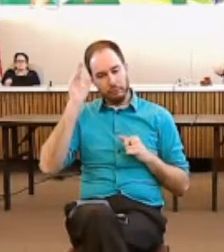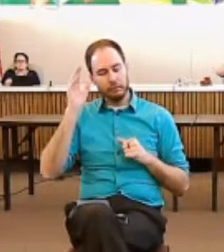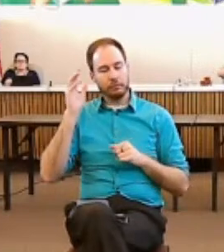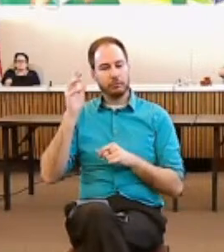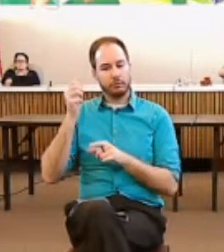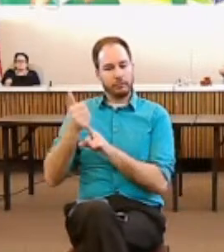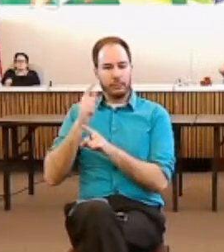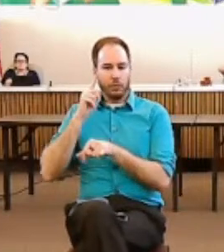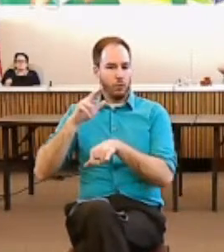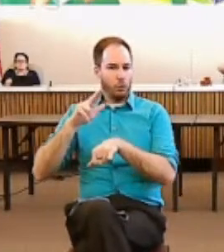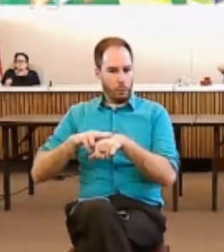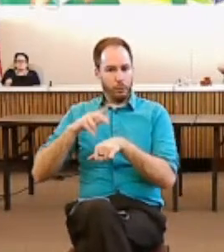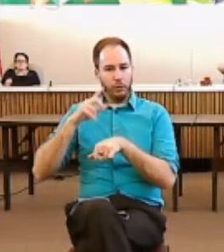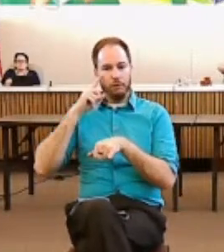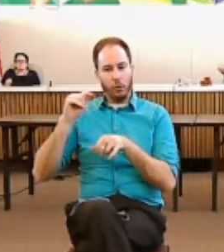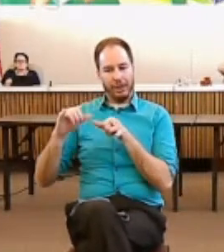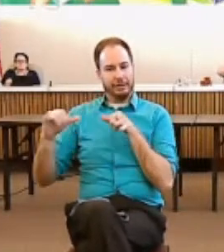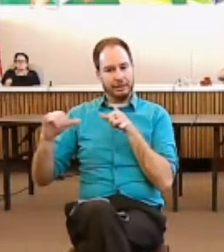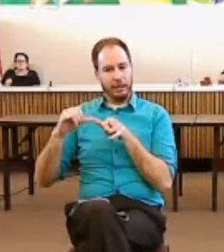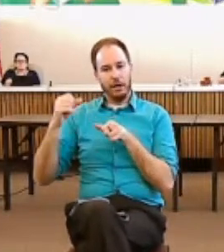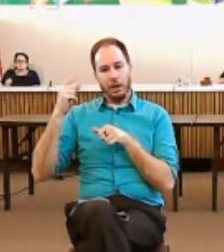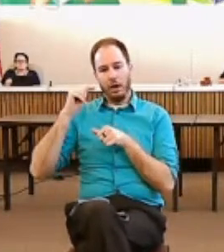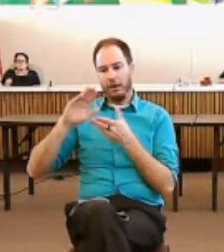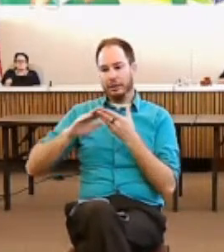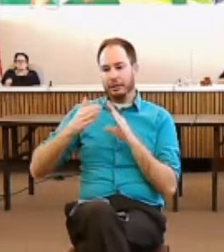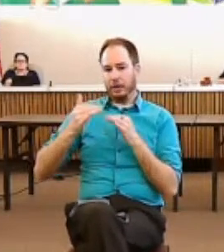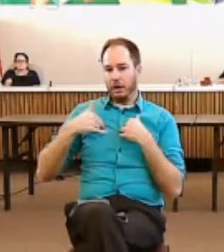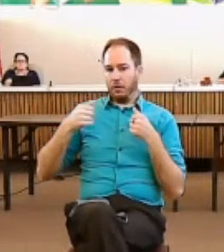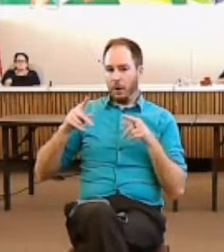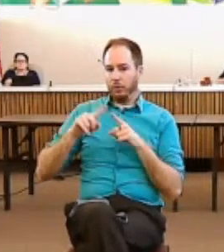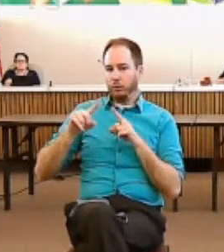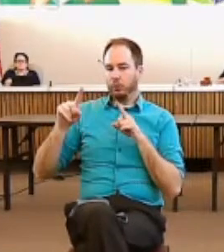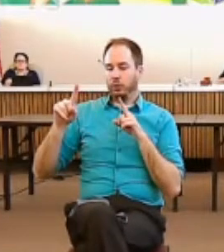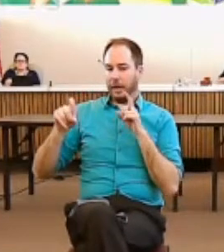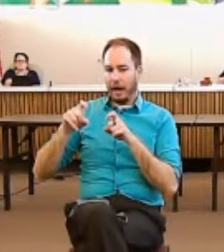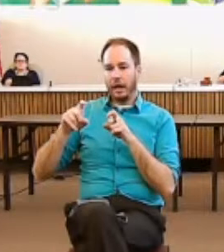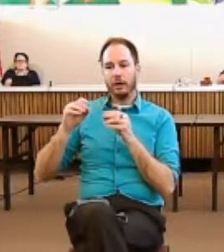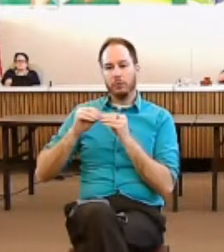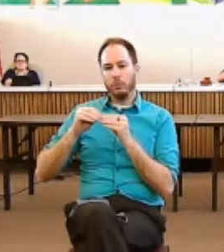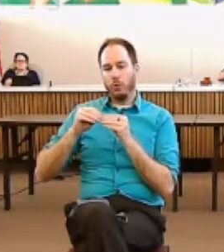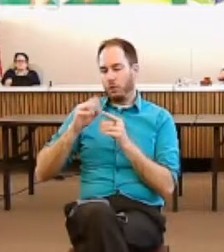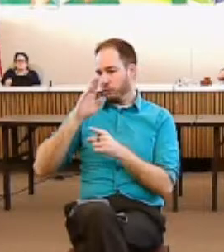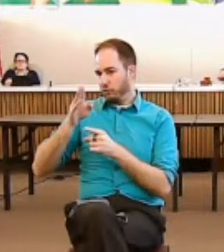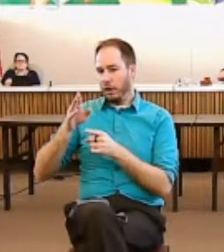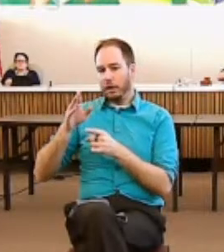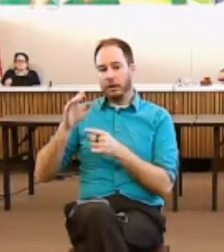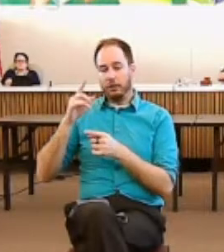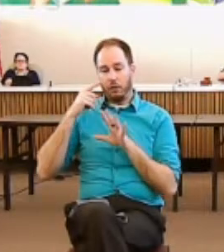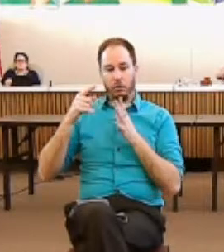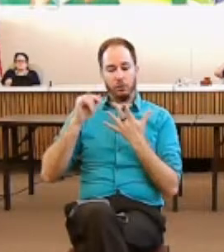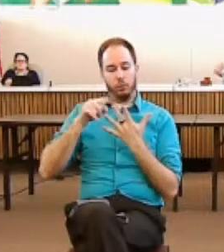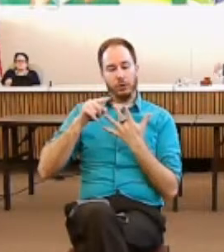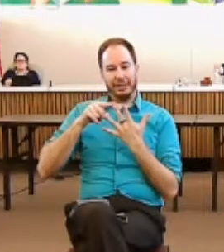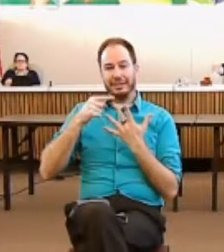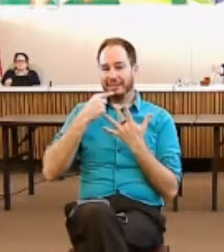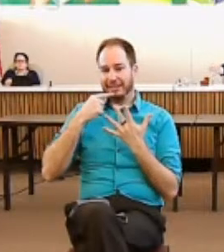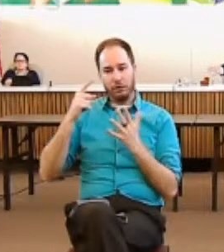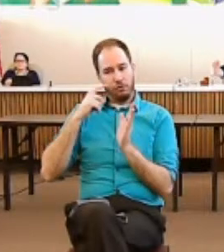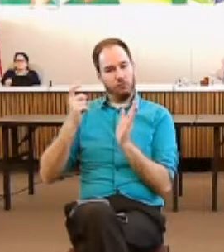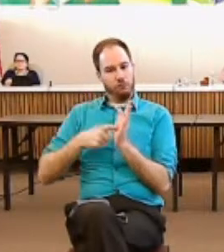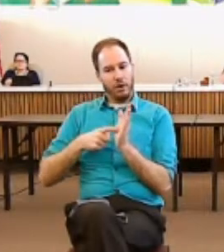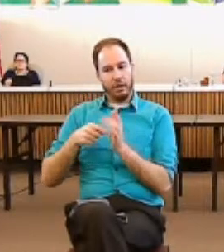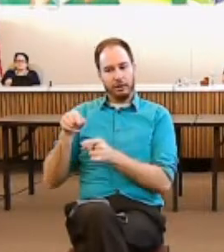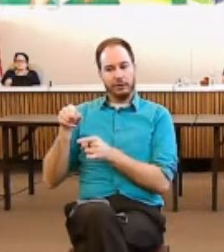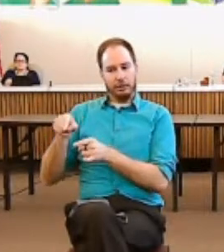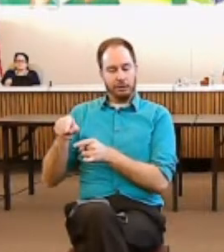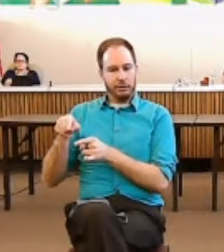it's normal for the scale, but it gives the town the opportunity to ask more pointed questions. And to Supervisor Schultz's credit, he